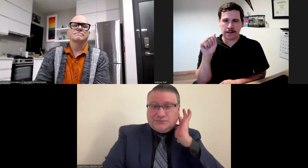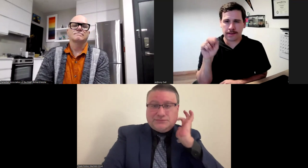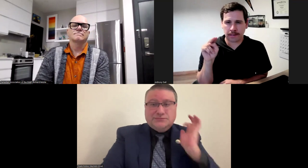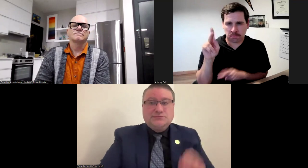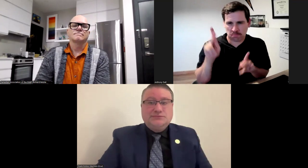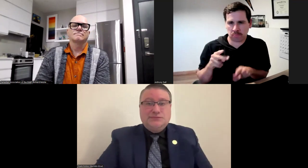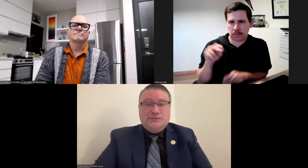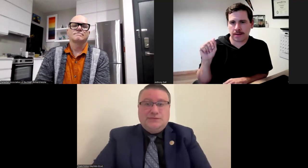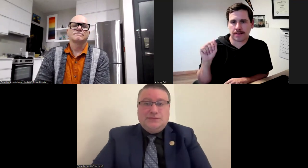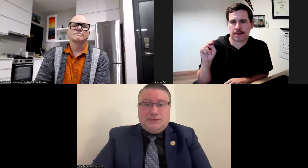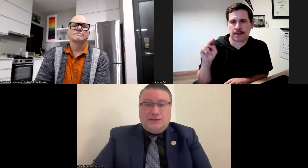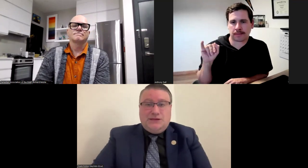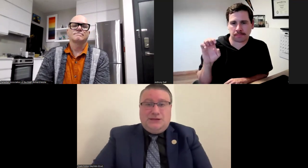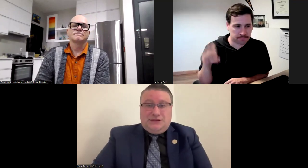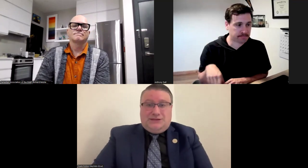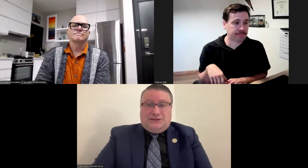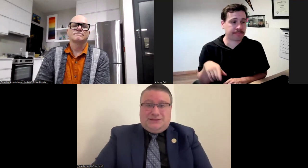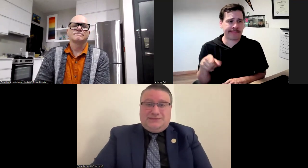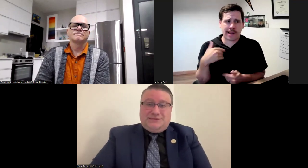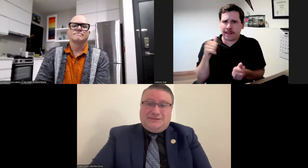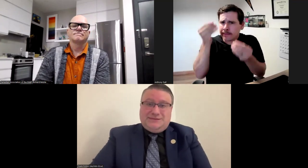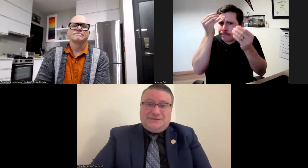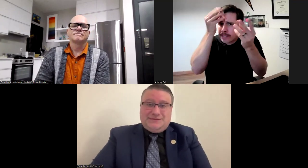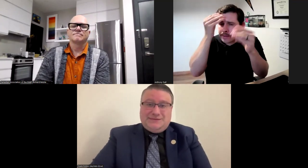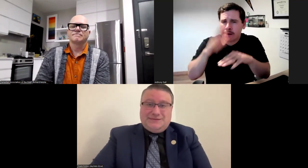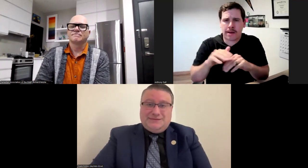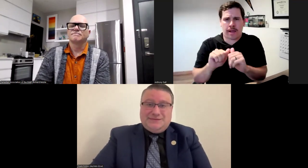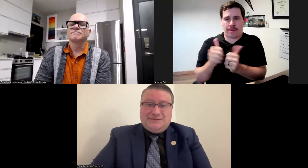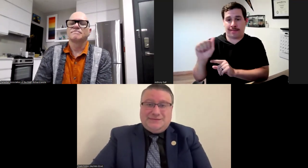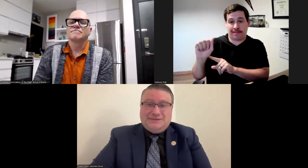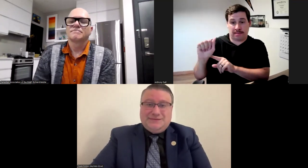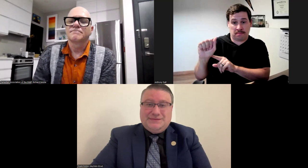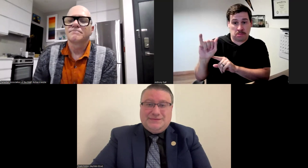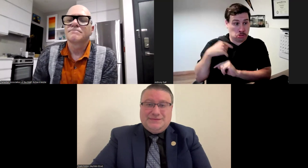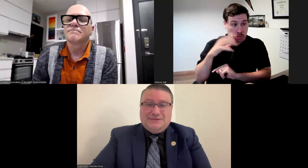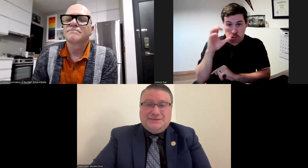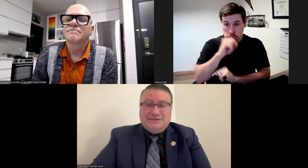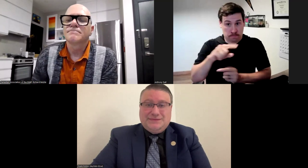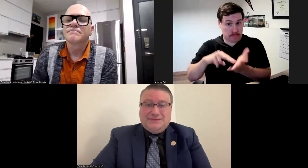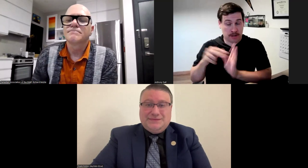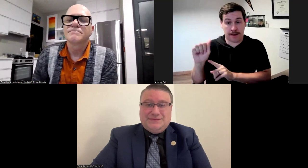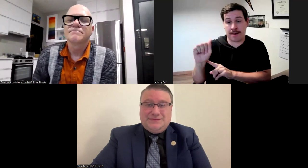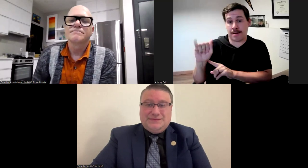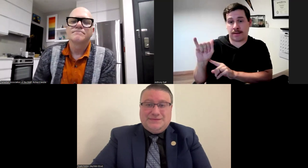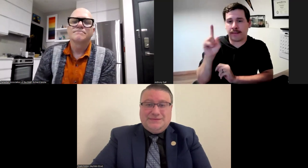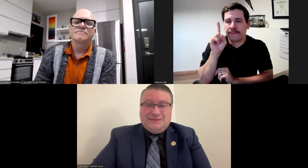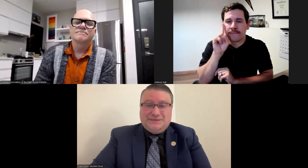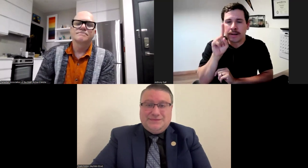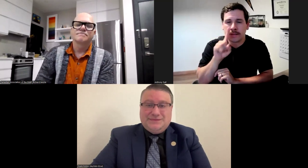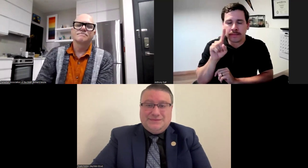Fantastic. We do have another question from Annie asking, is there any information on how our AI,